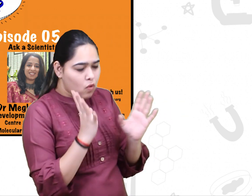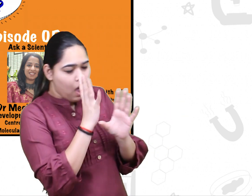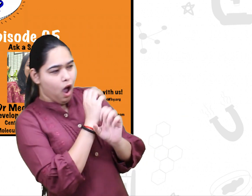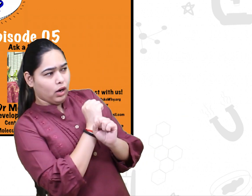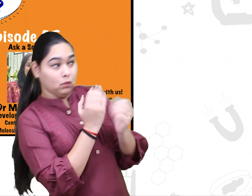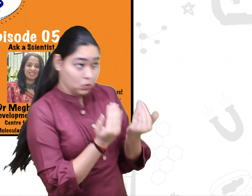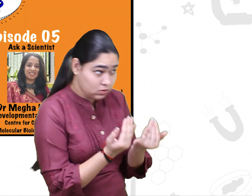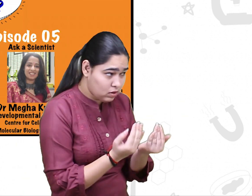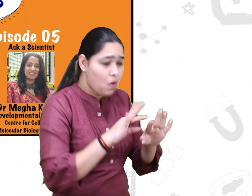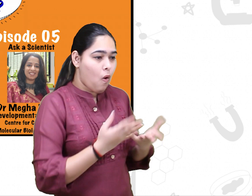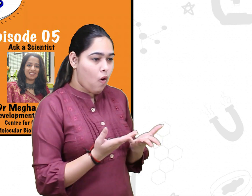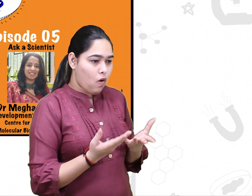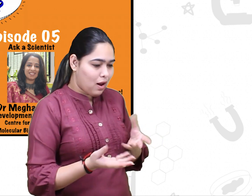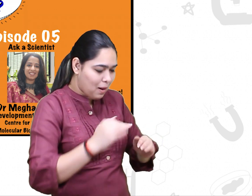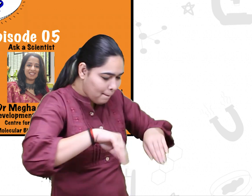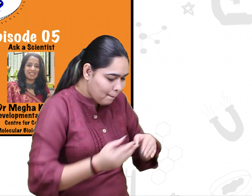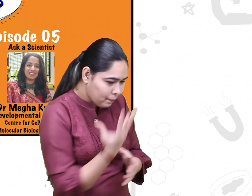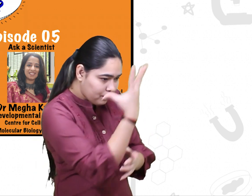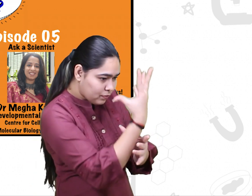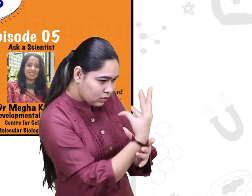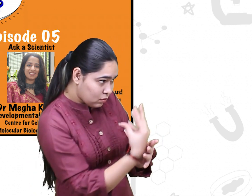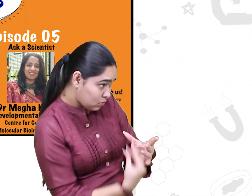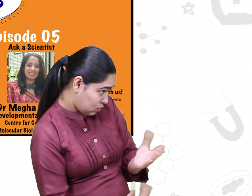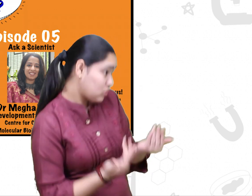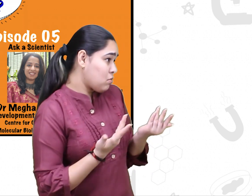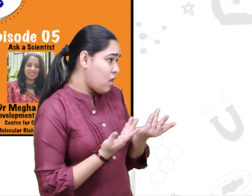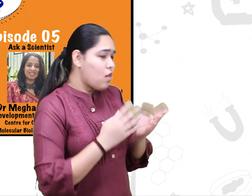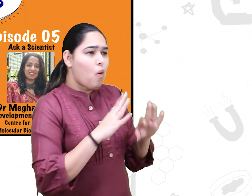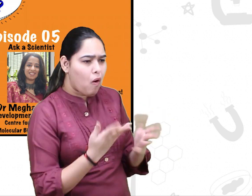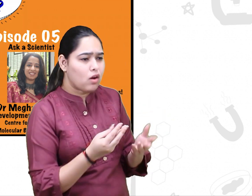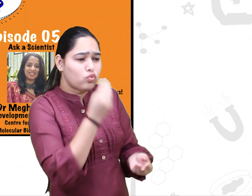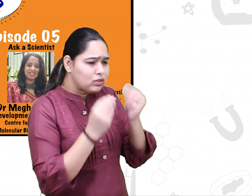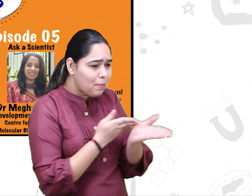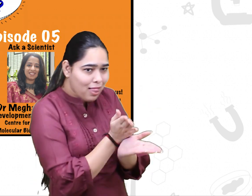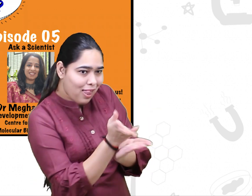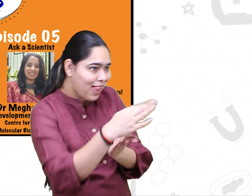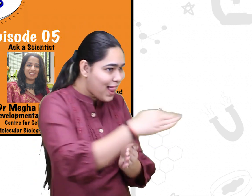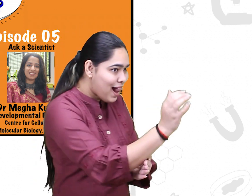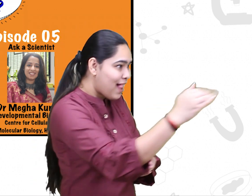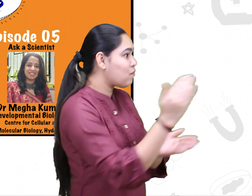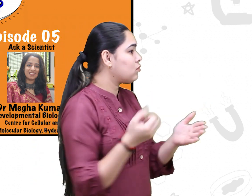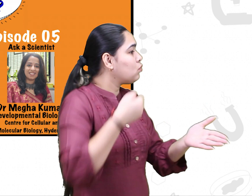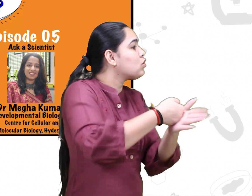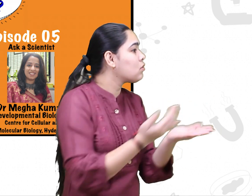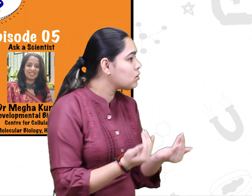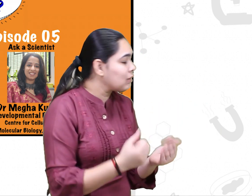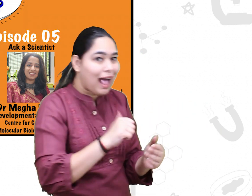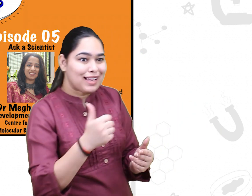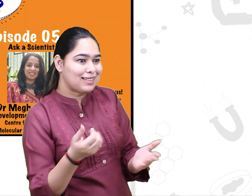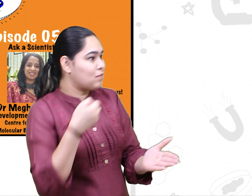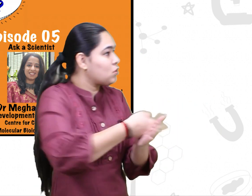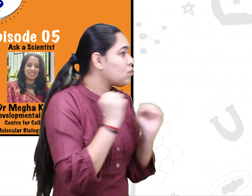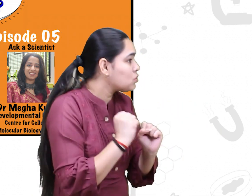be possible that without the limbs, the snakes might have been able to hide better or